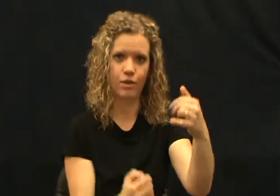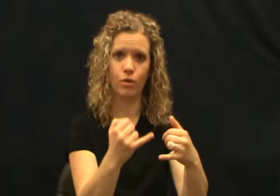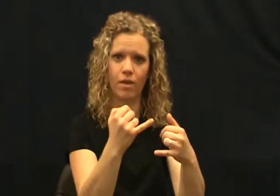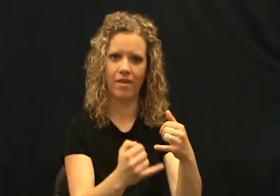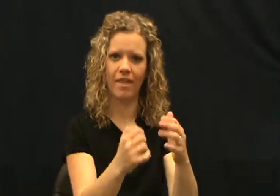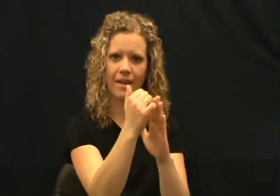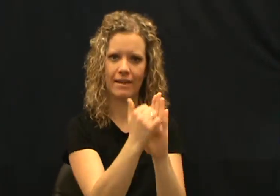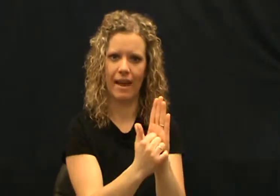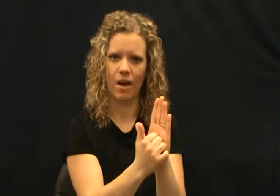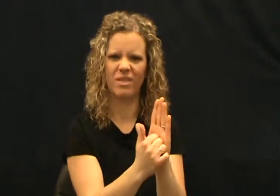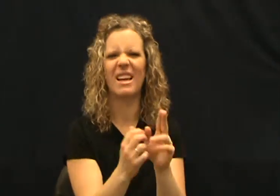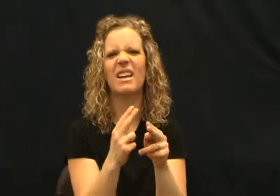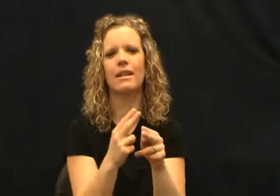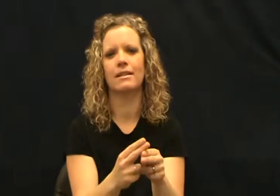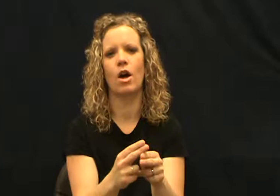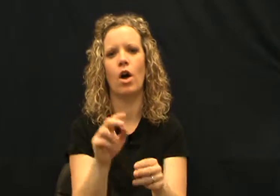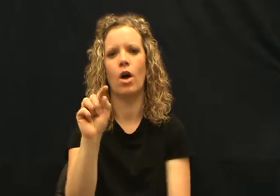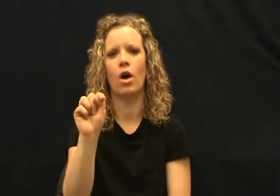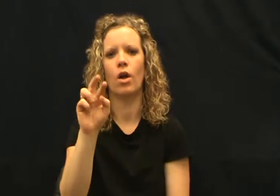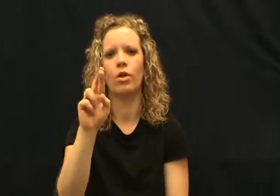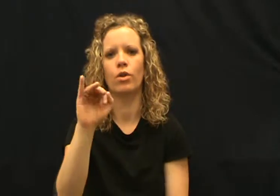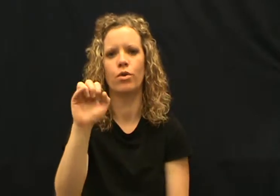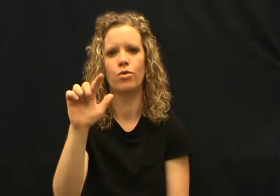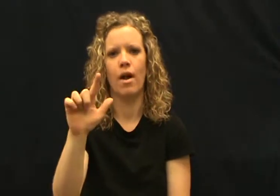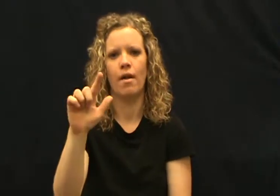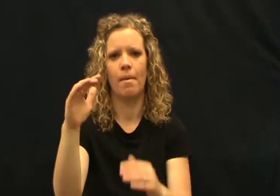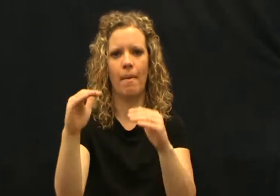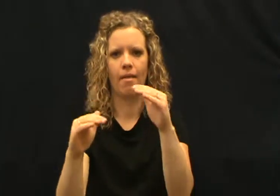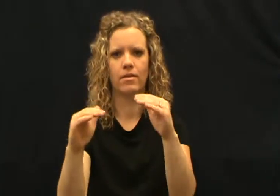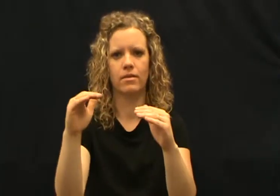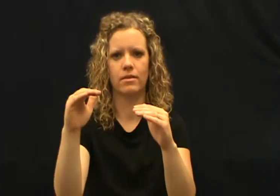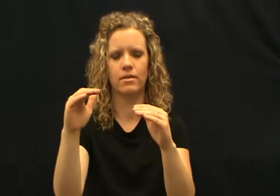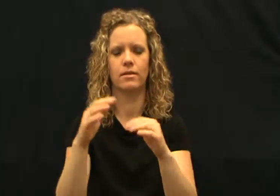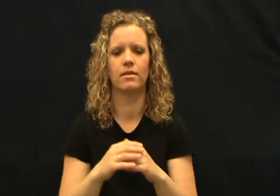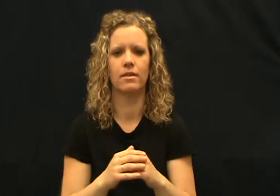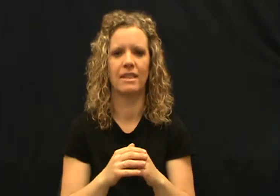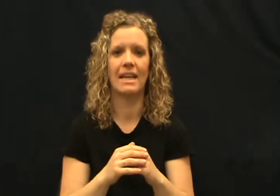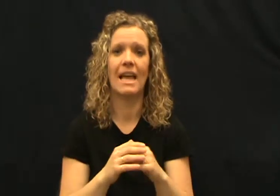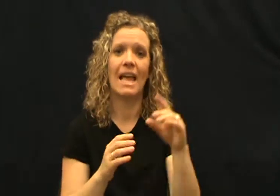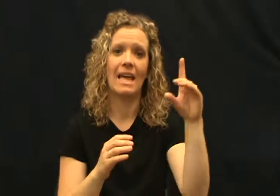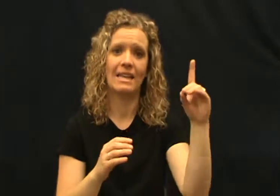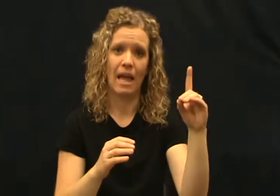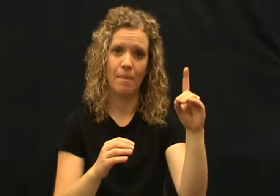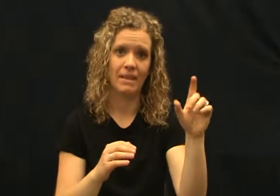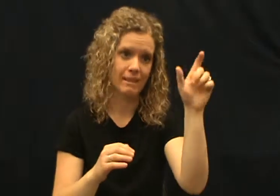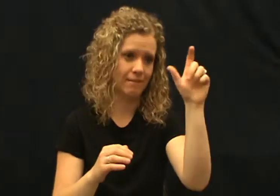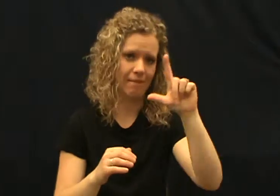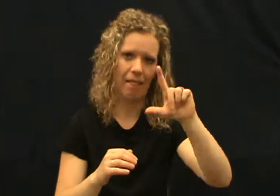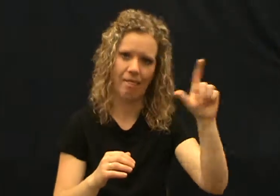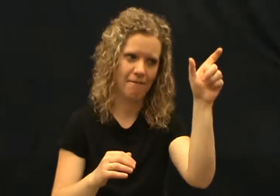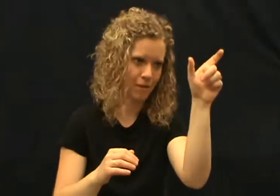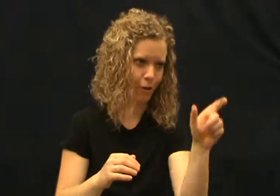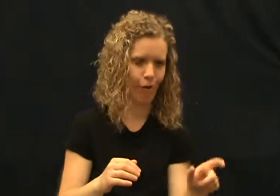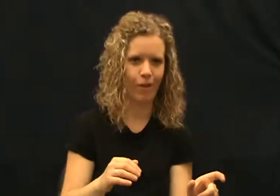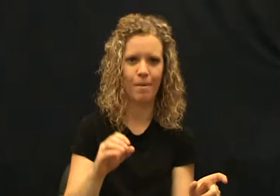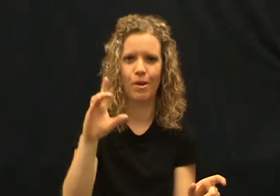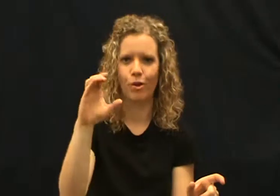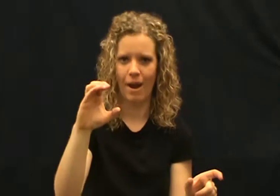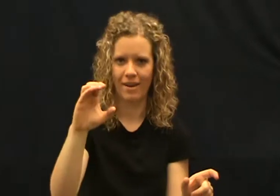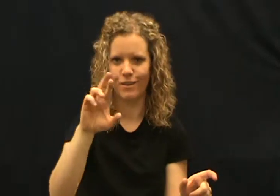call that a trial balance. Then we put the debits in a left-hand column and the credits in the right-hand column. We add them up and they